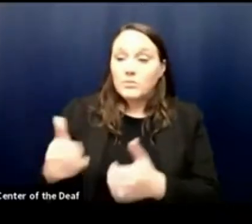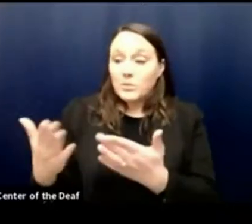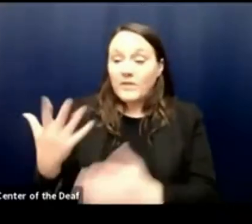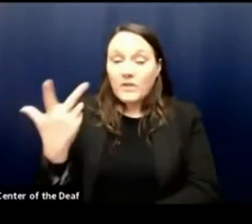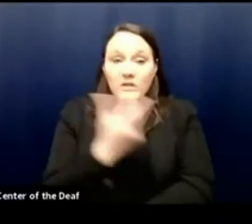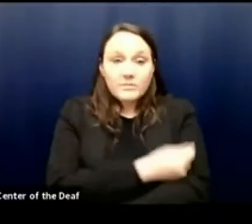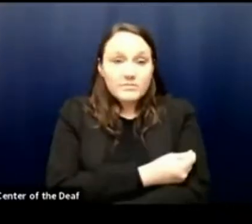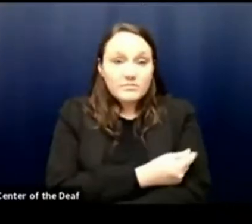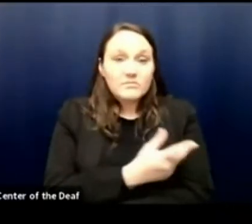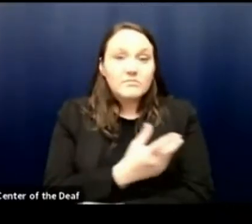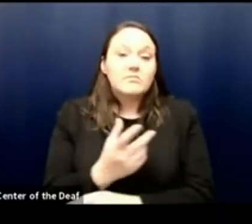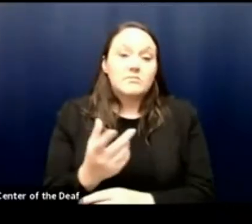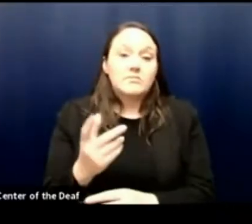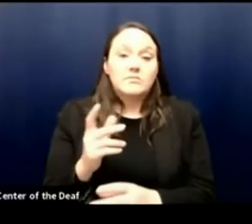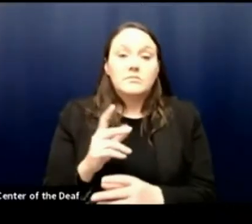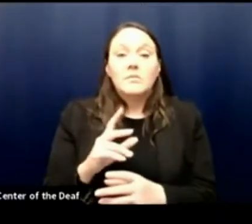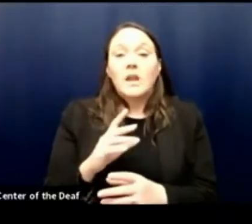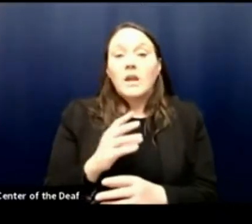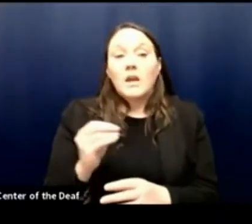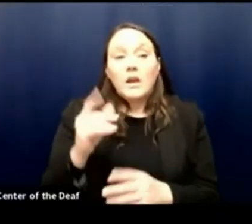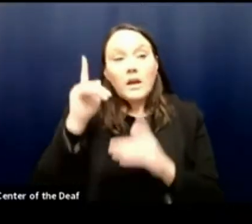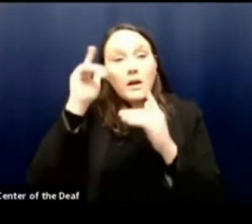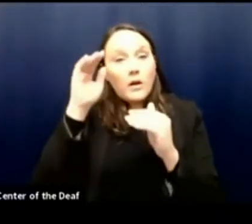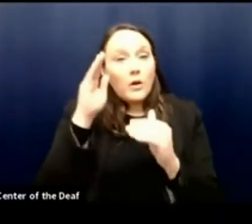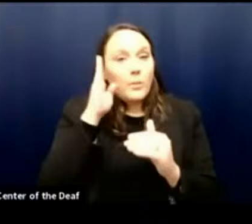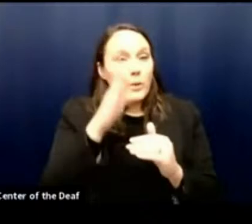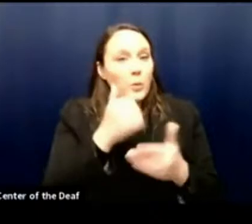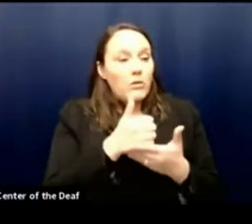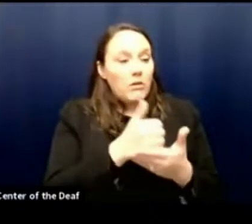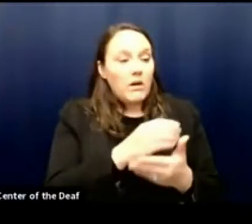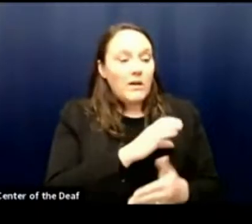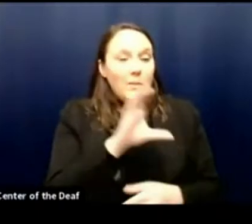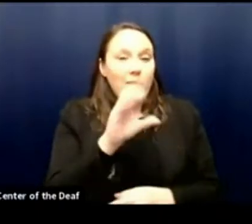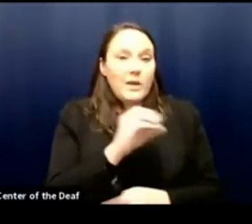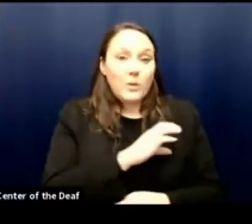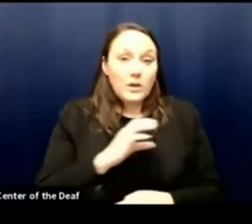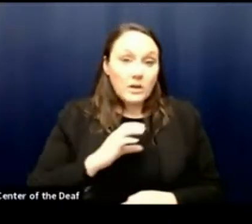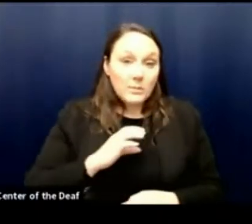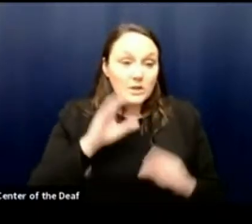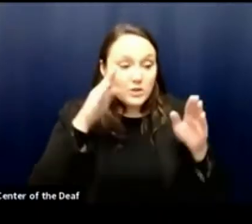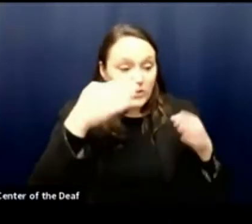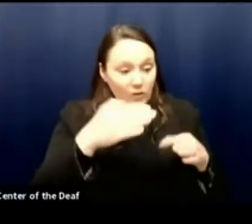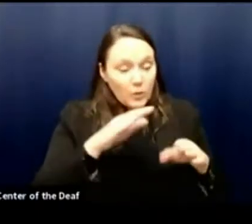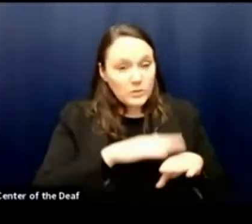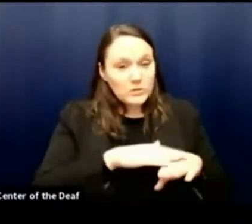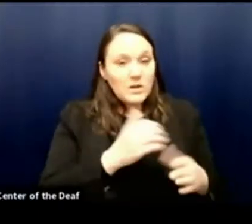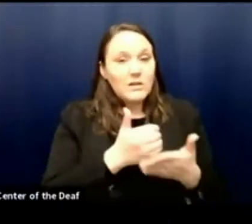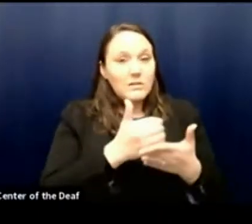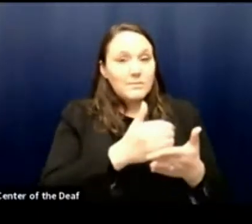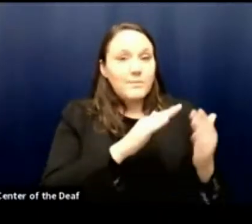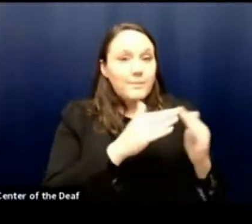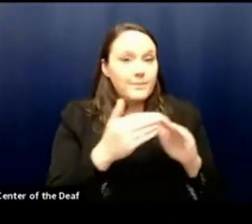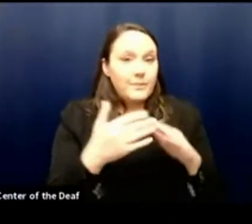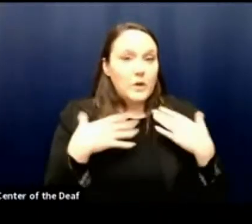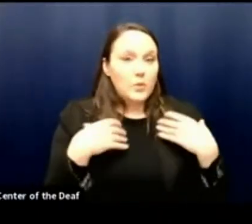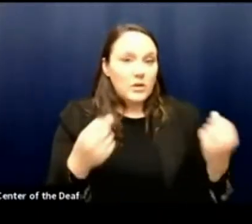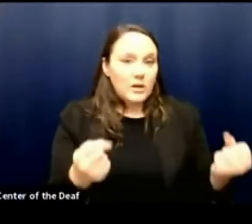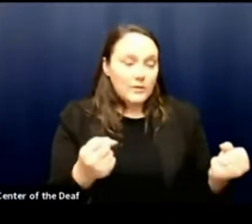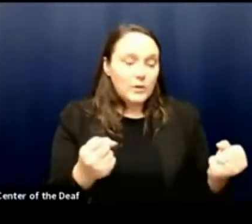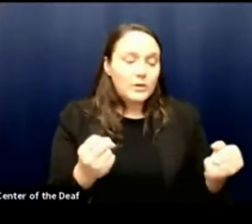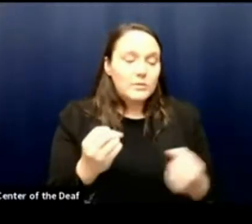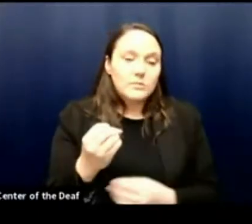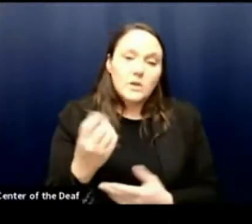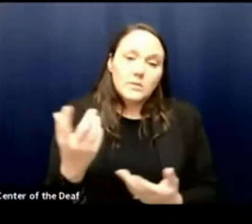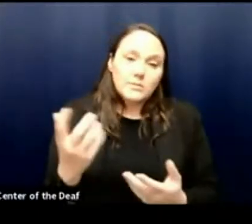people vaccinated. And I hope it'll help the County Commission focus on helping our community recover. So,